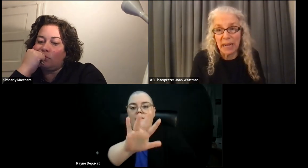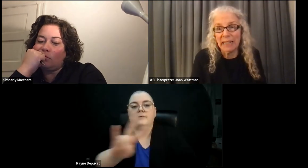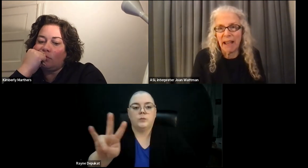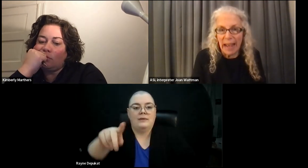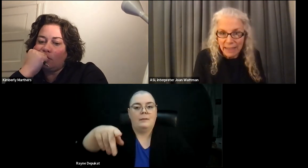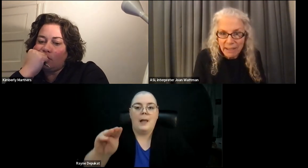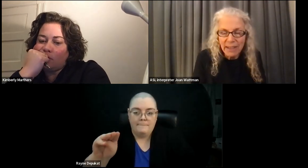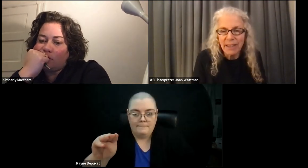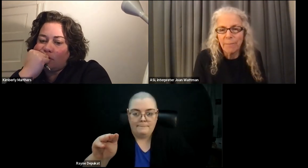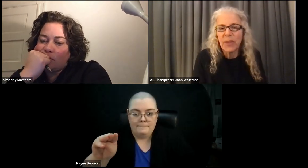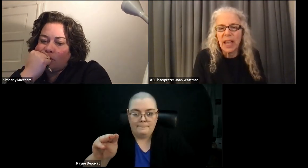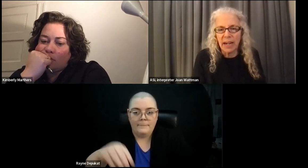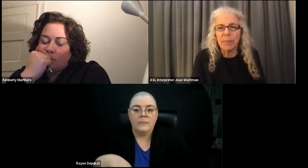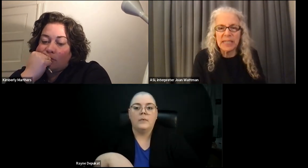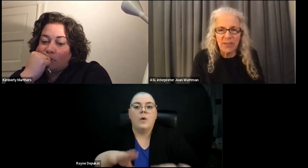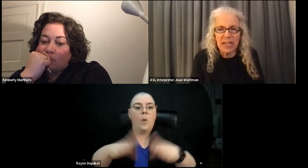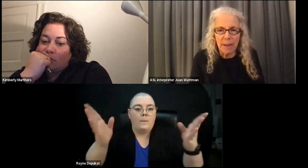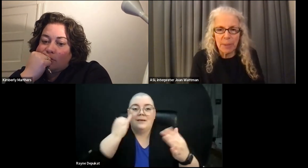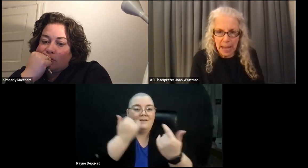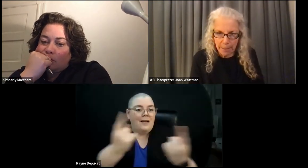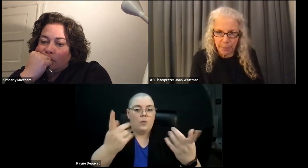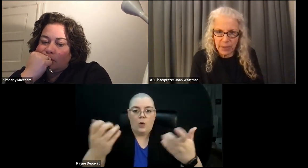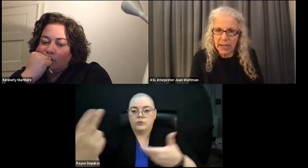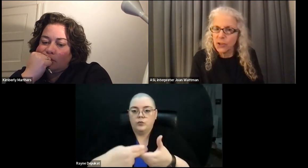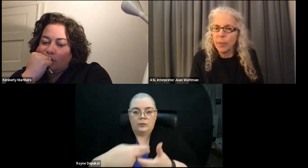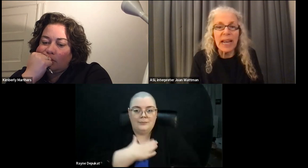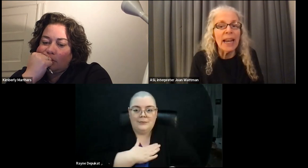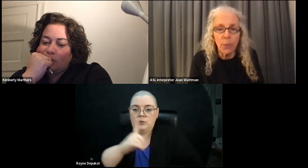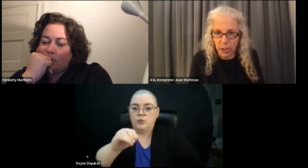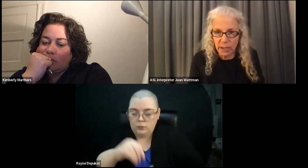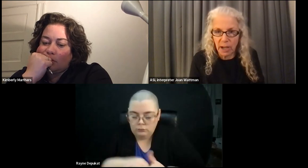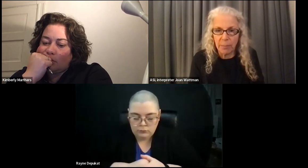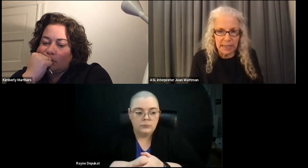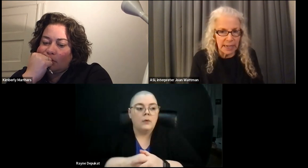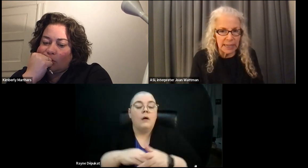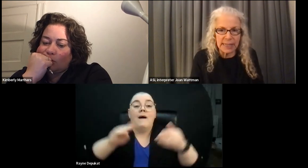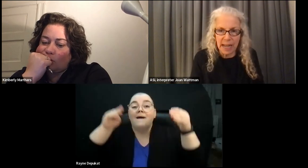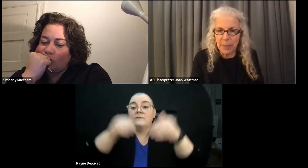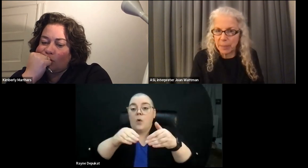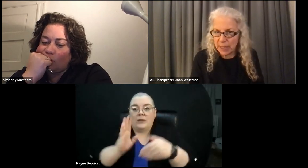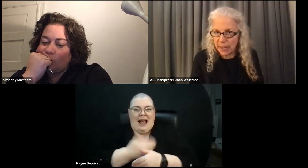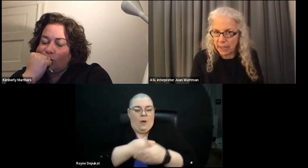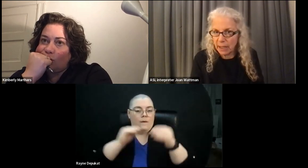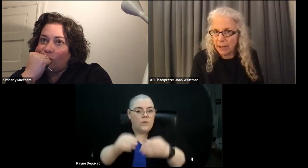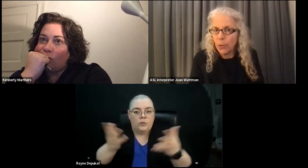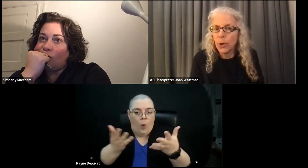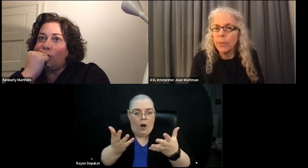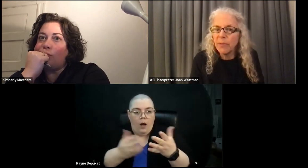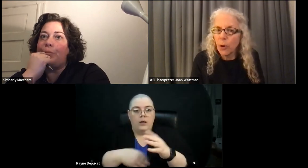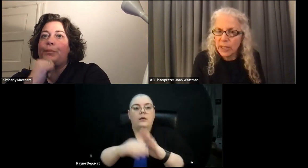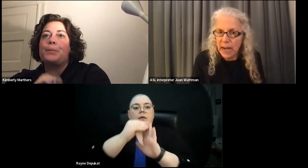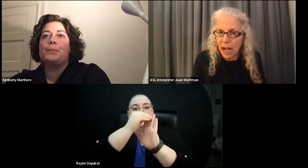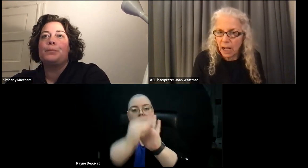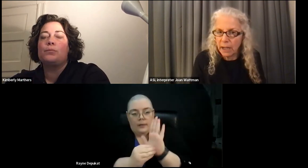order might end, and it'll be 7 to 9 p.m. and it's open to anyone on Monday night, this coming Monday. We're